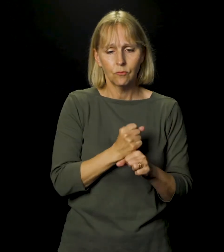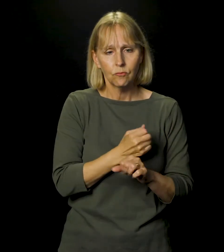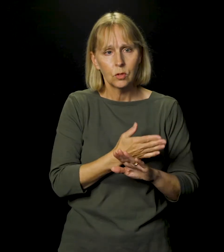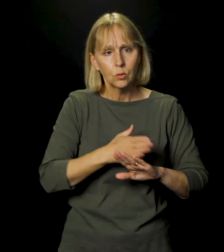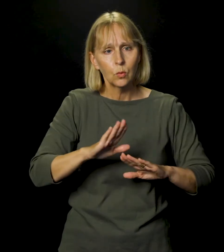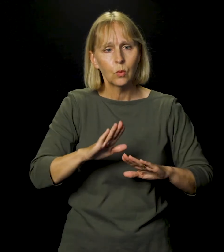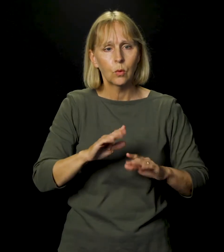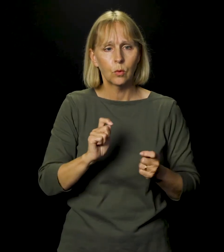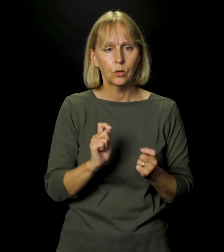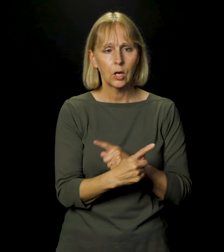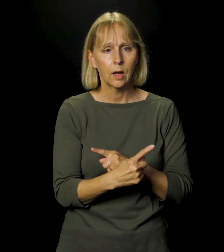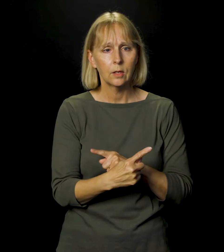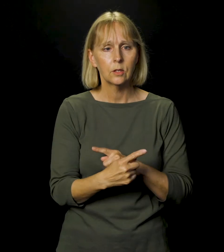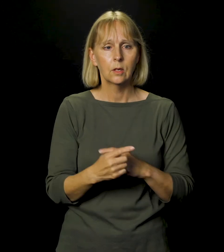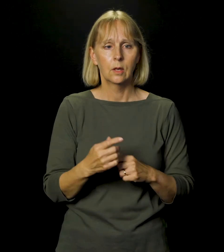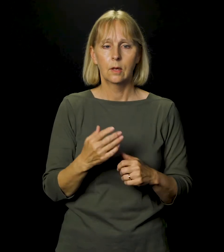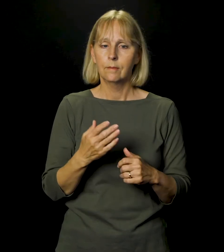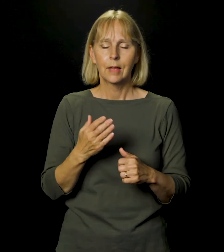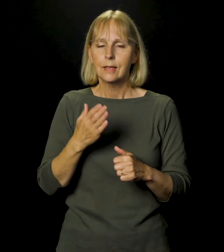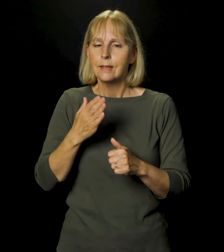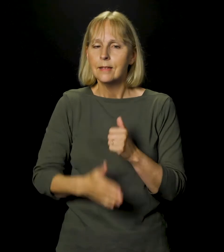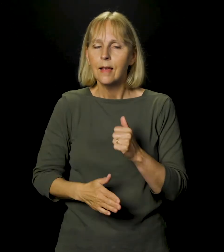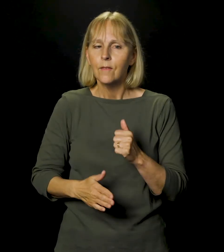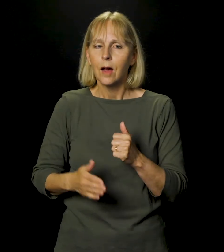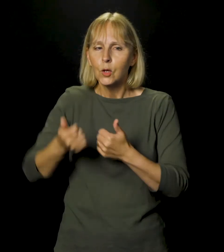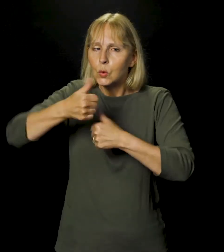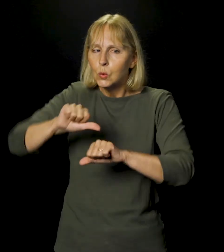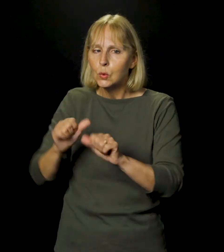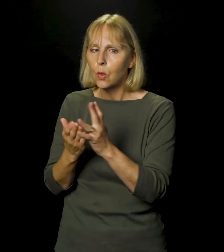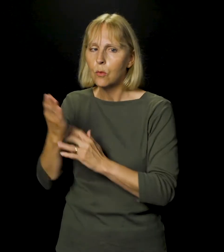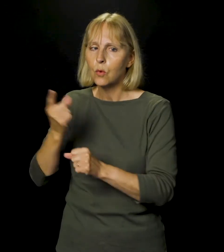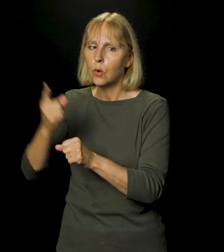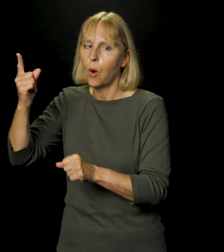changed, that is never a commodity to God.